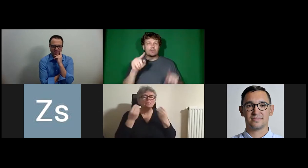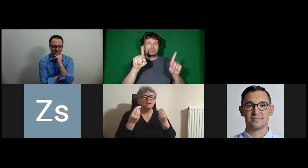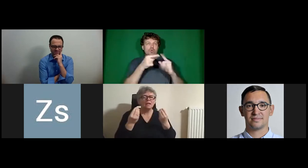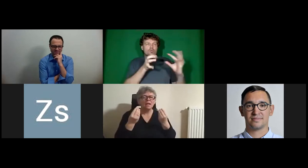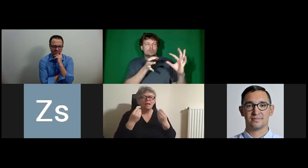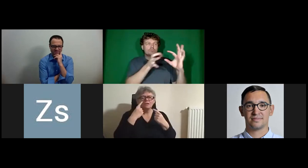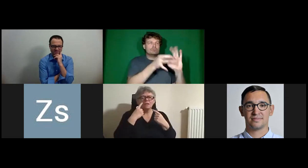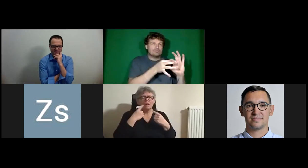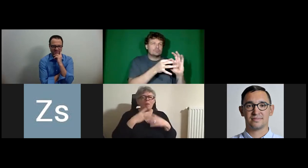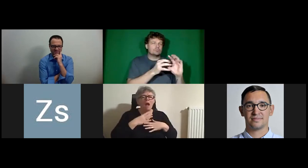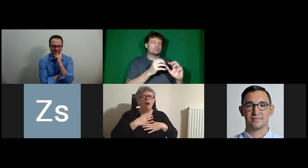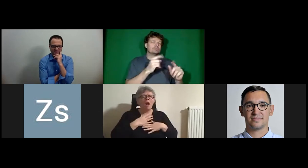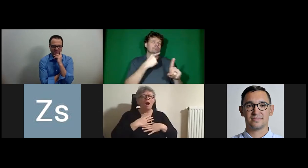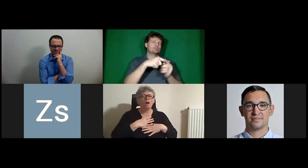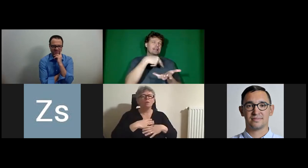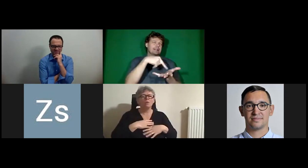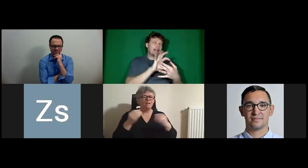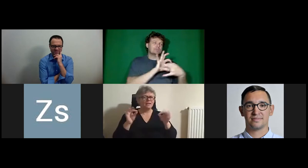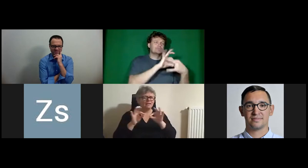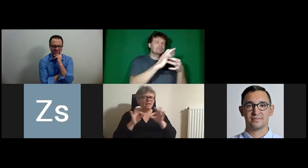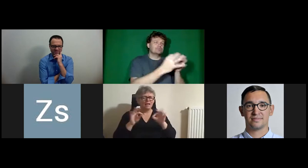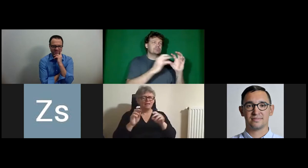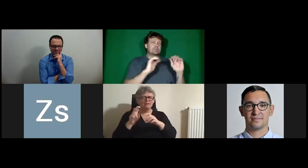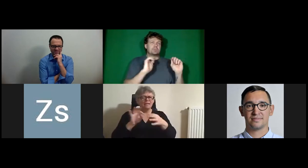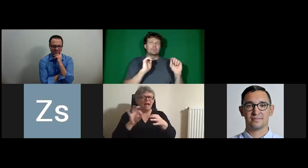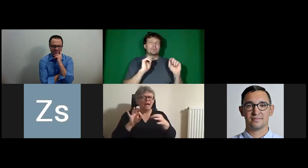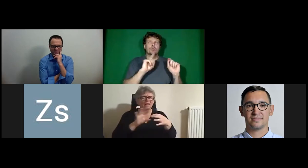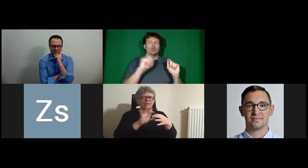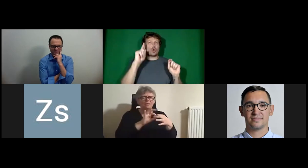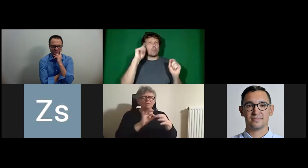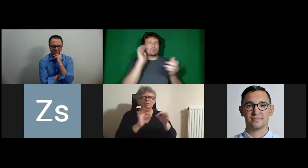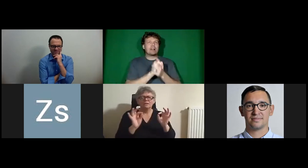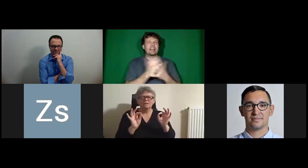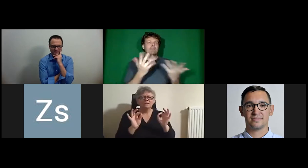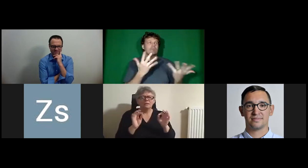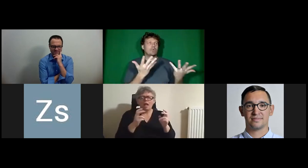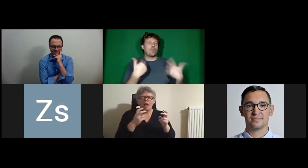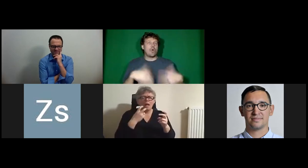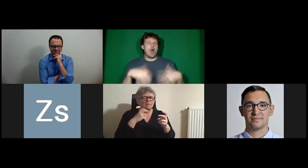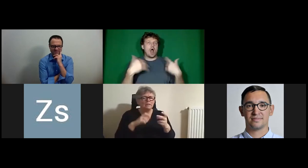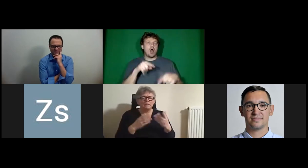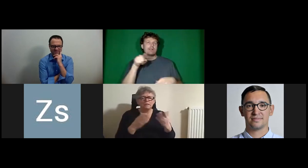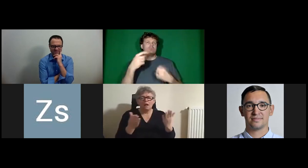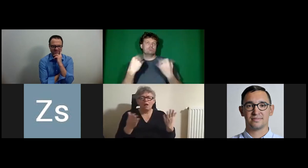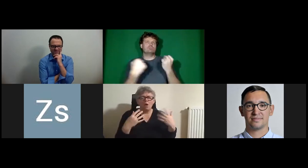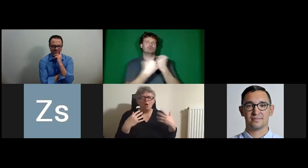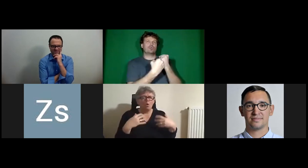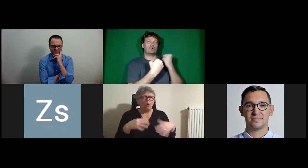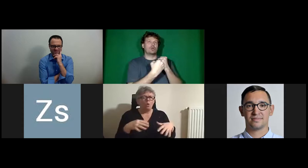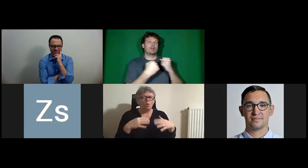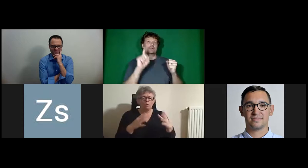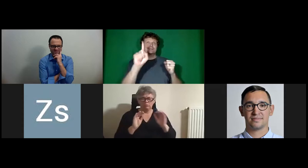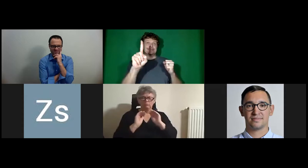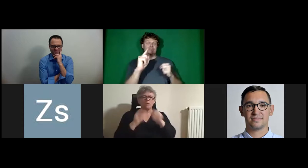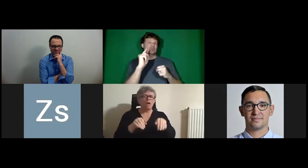crying. And they said because it was so moving, because of the way we danced together with the music, and they were